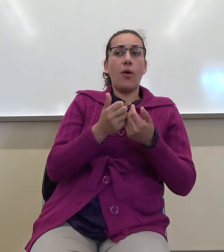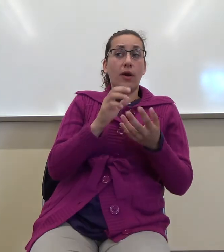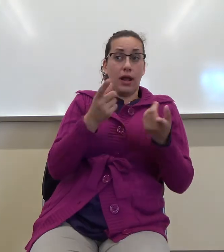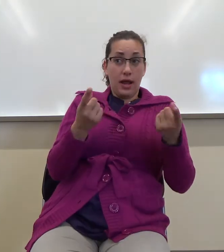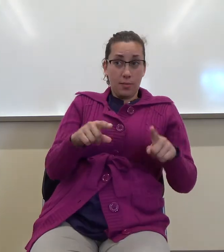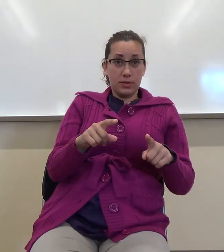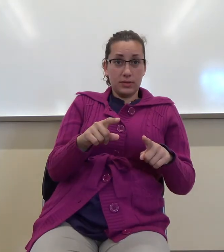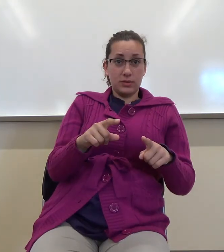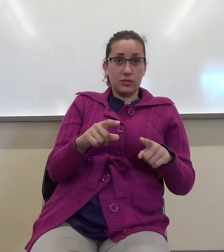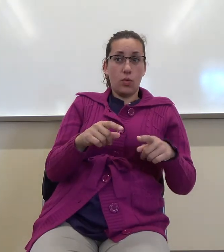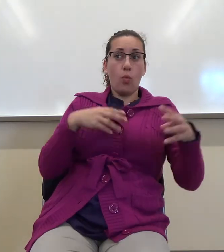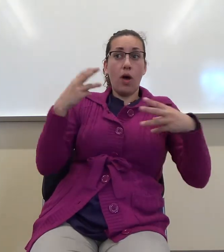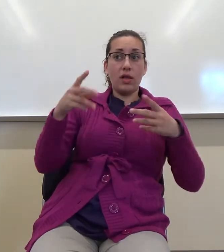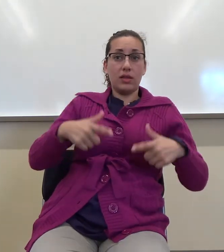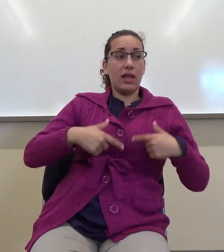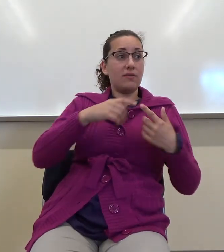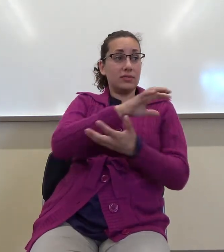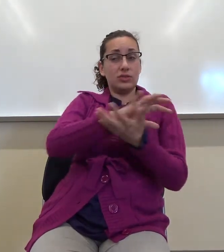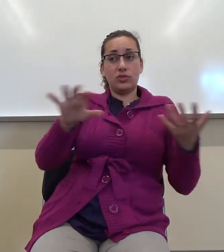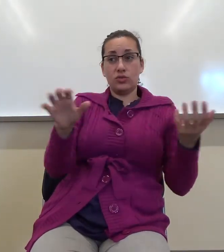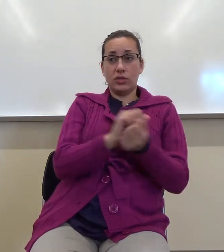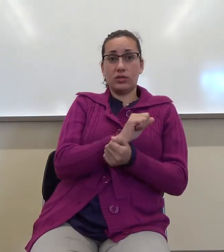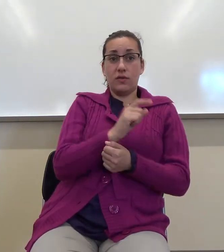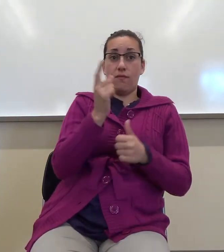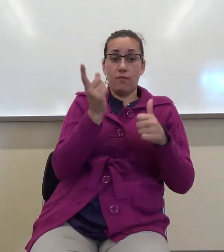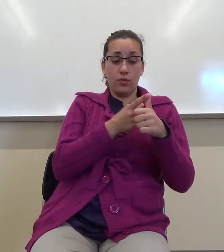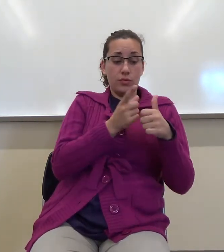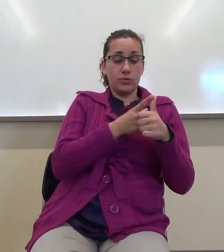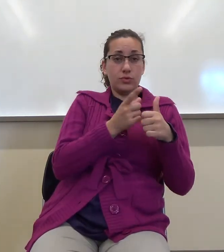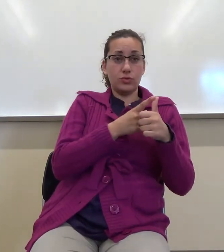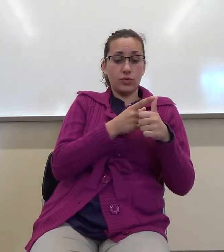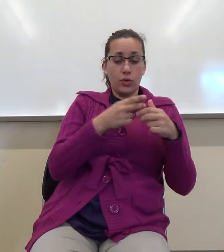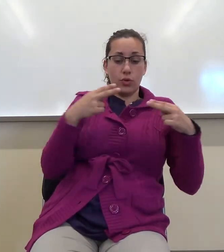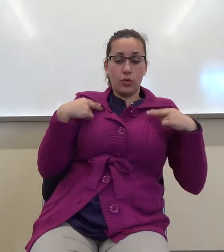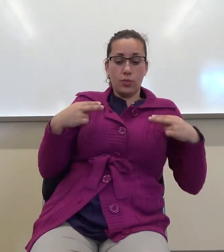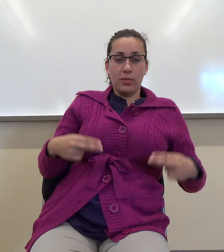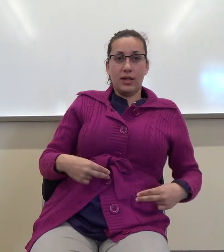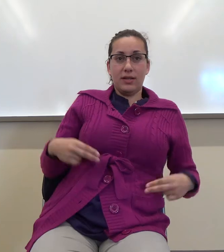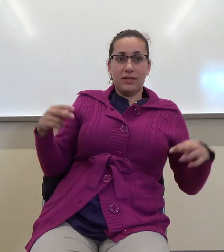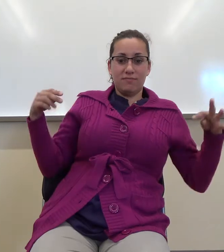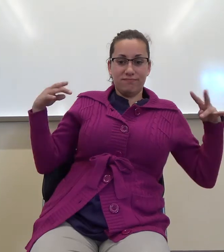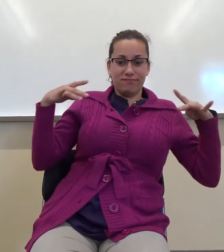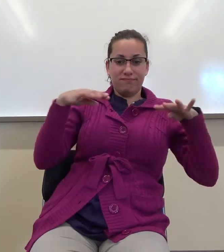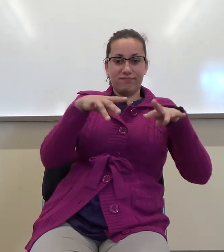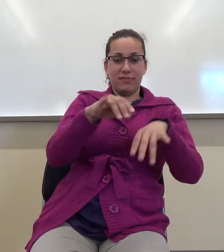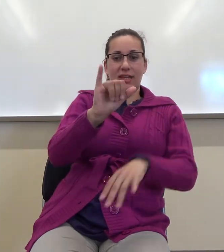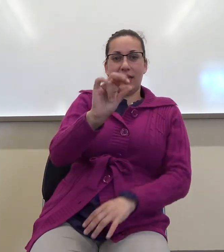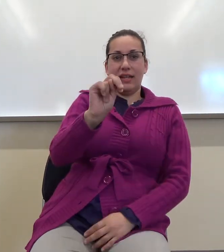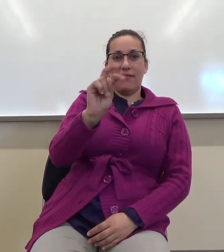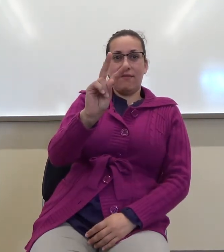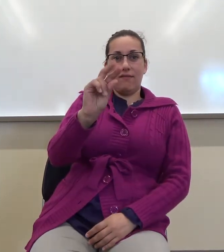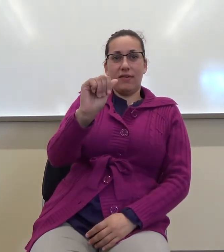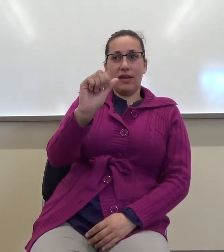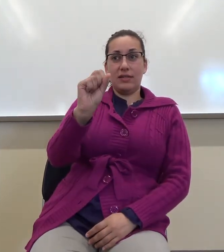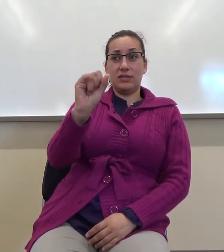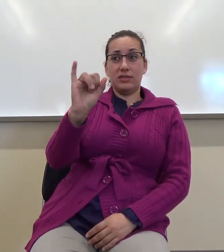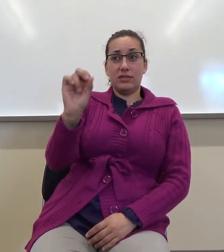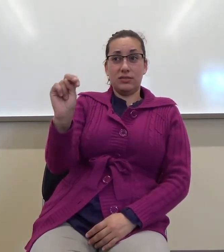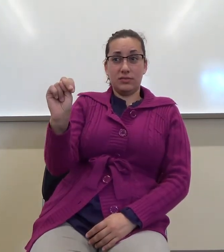is human invasion. What does that mean, human invasion? You notice I didn't highlight this. Loggers cutting forests